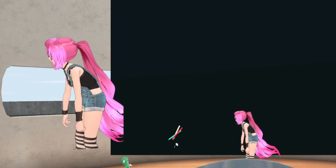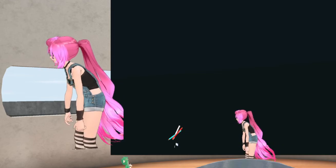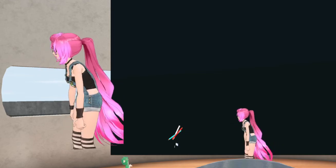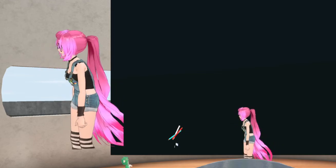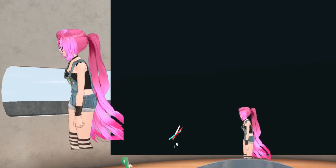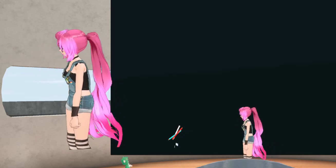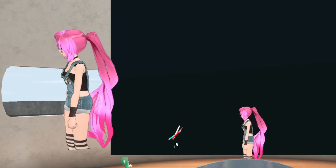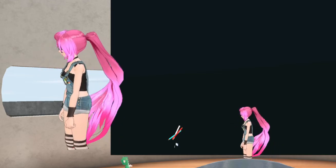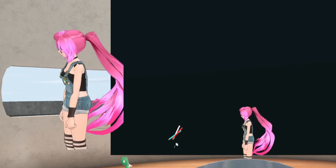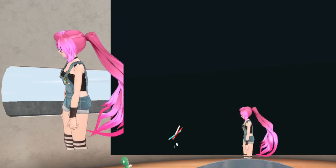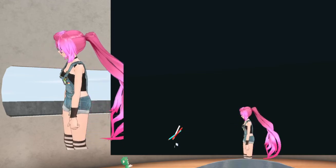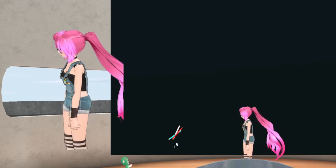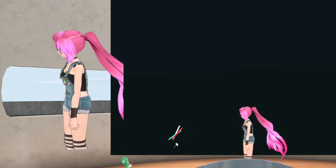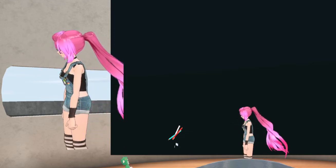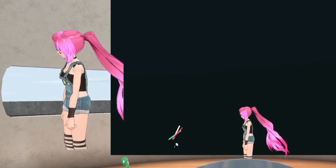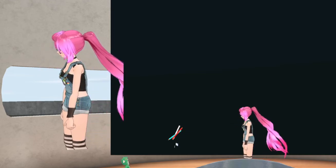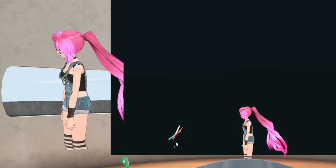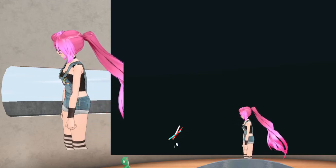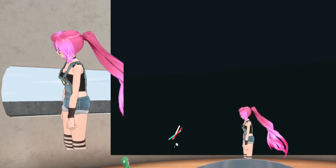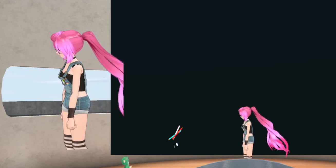Oh, hair clips.